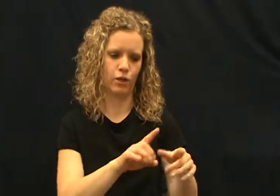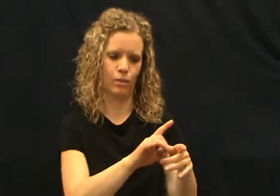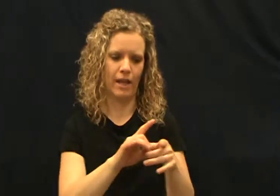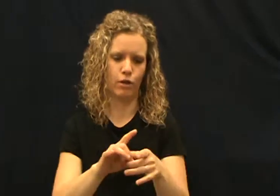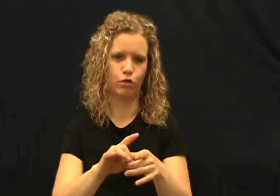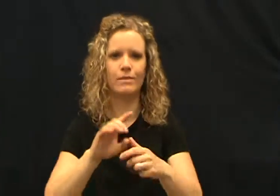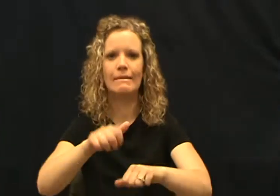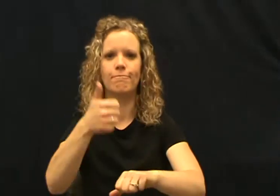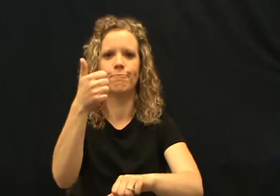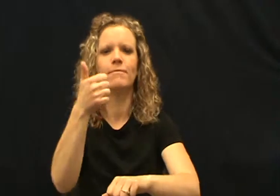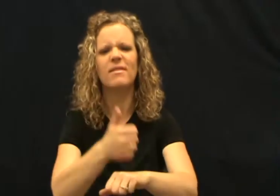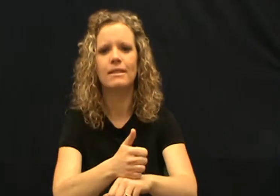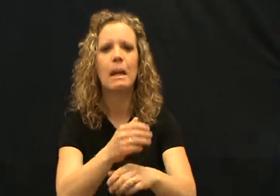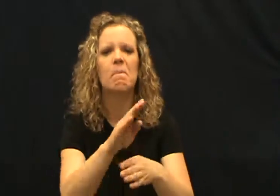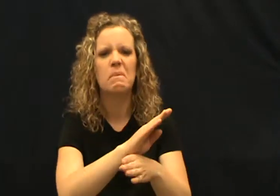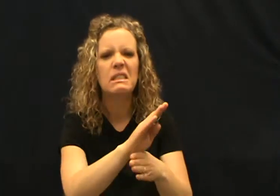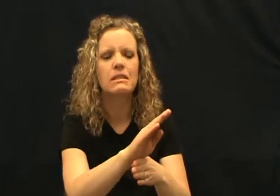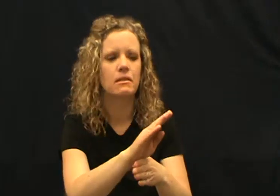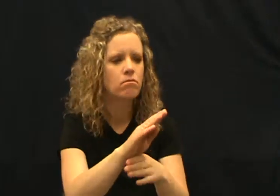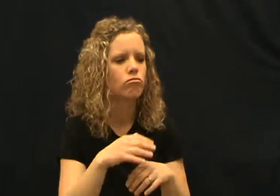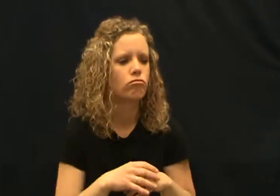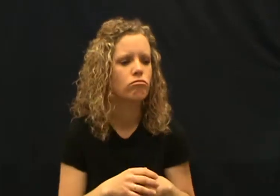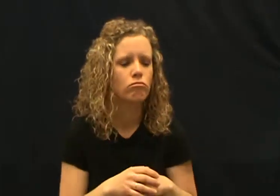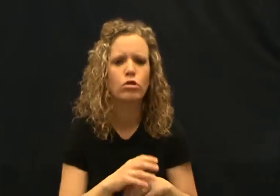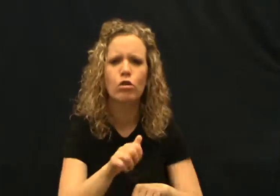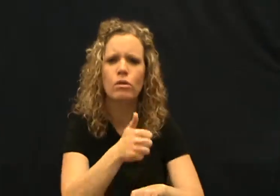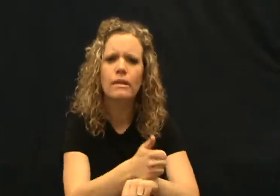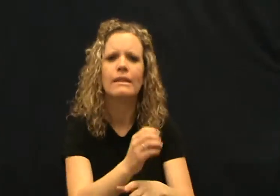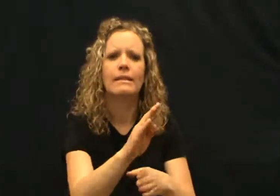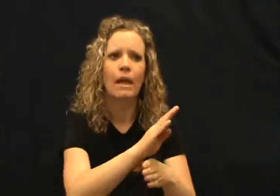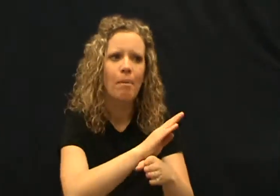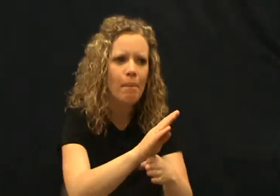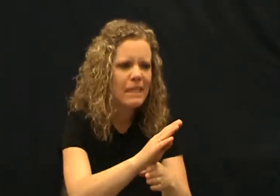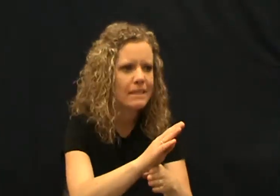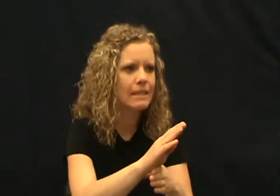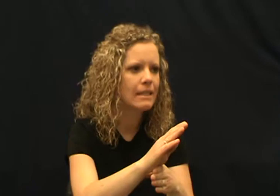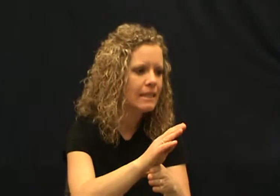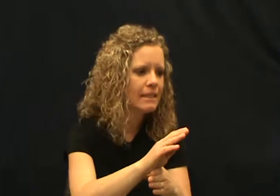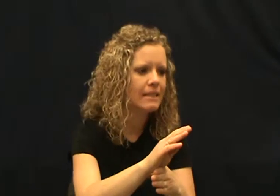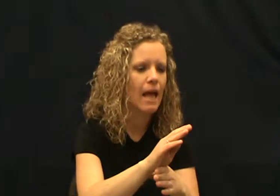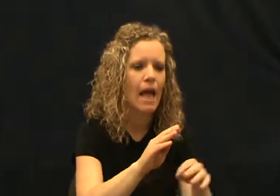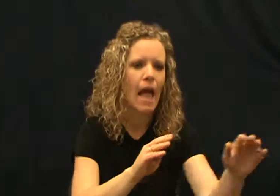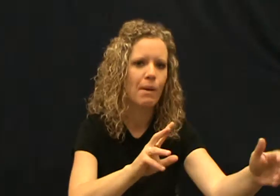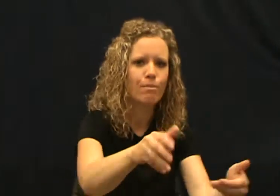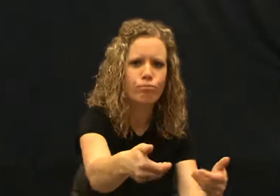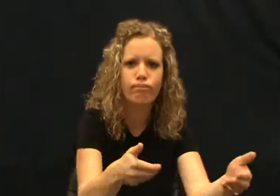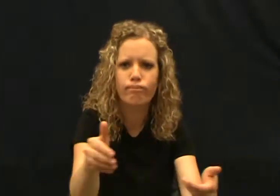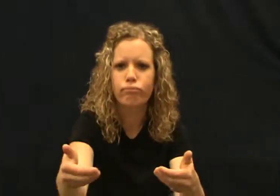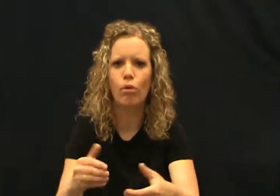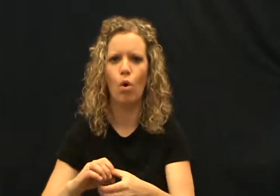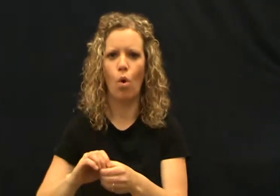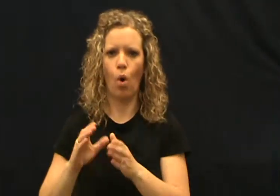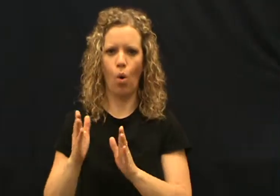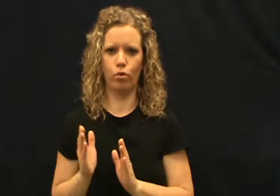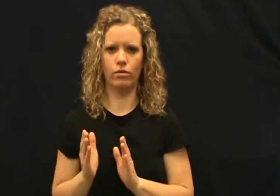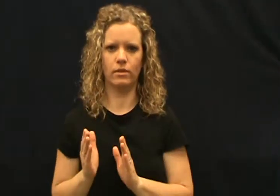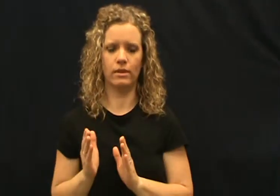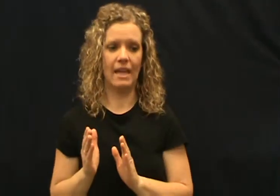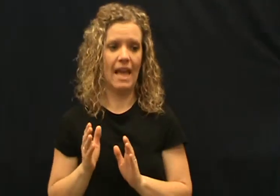business and we raise funds by bringing on owners and issuing stock to those owners. What we have